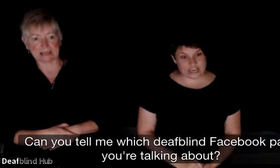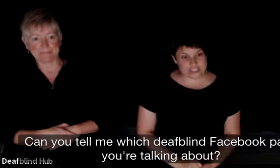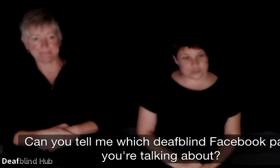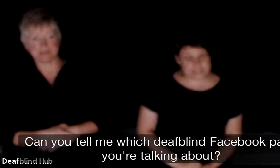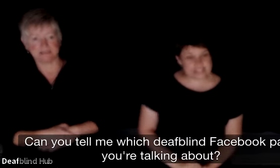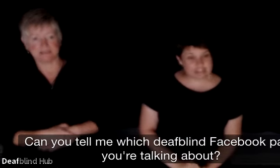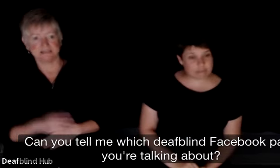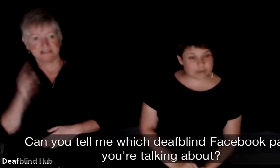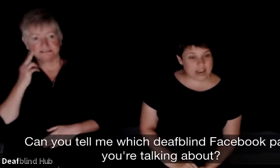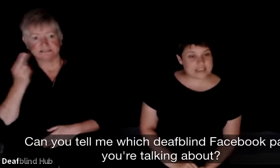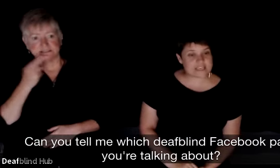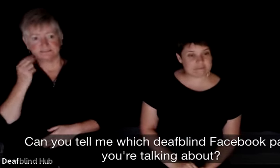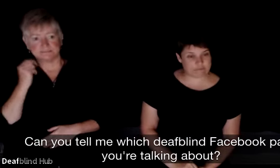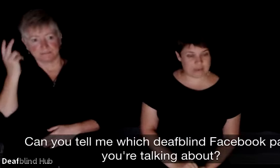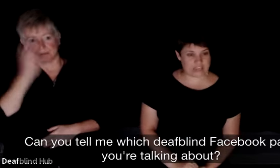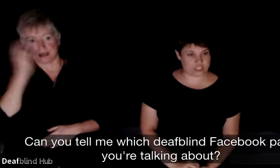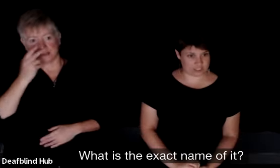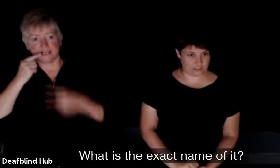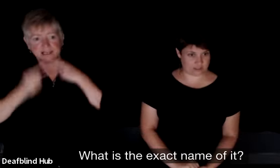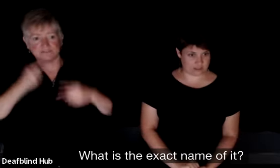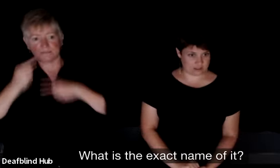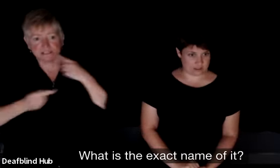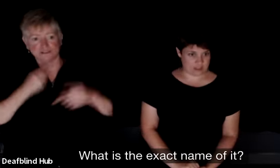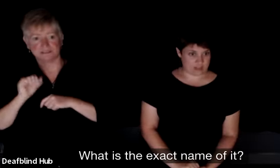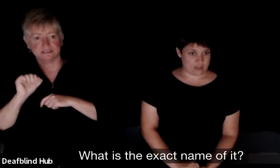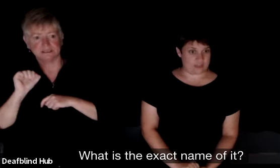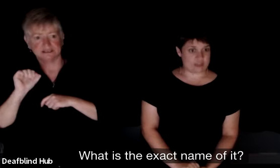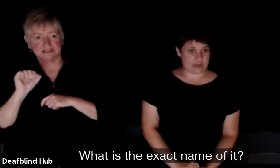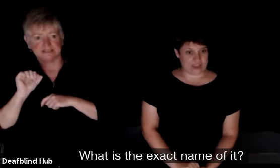Yes, okay, so it's the Deafblind information.